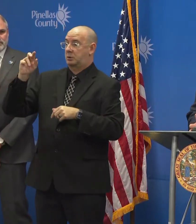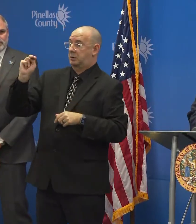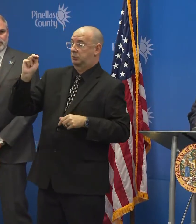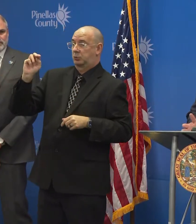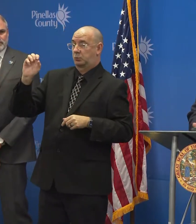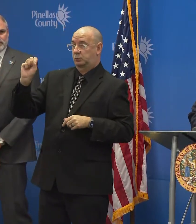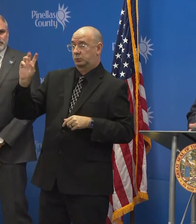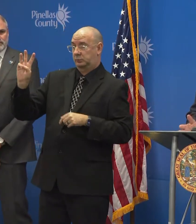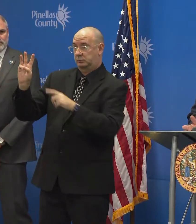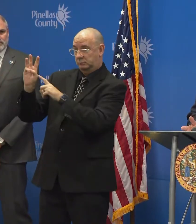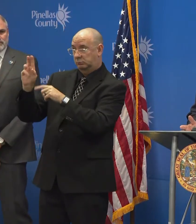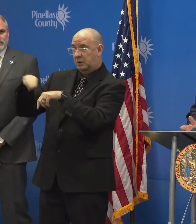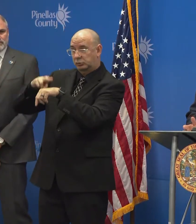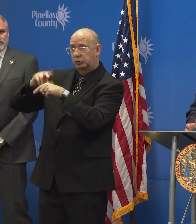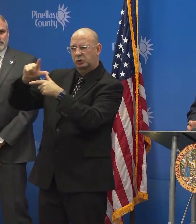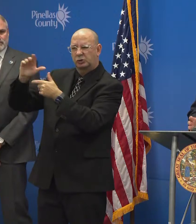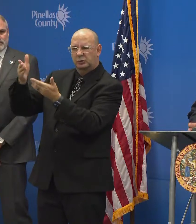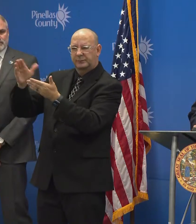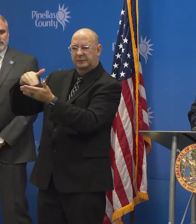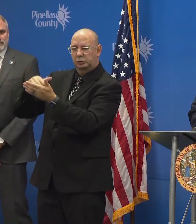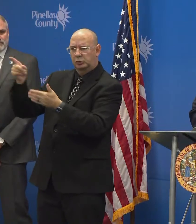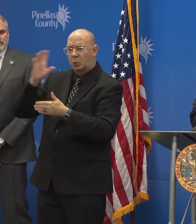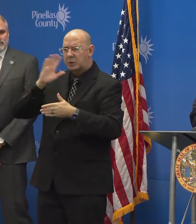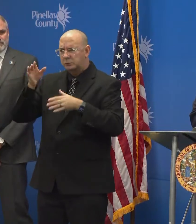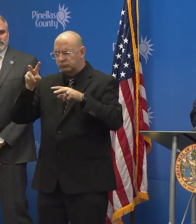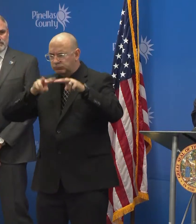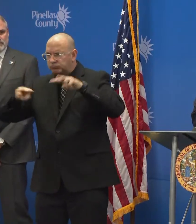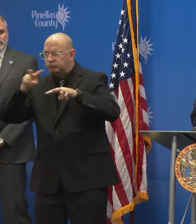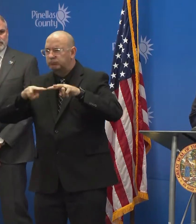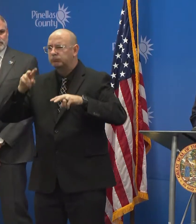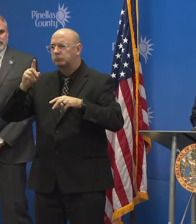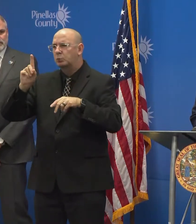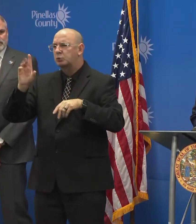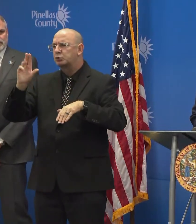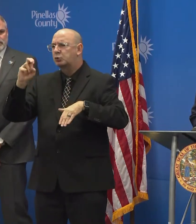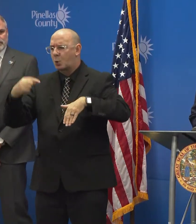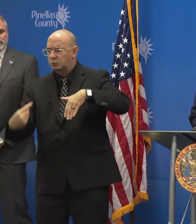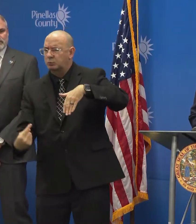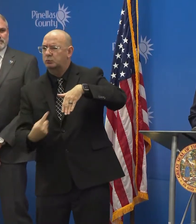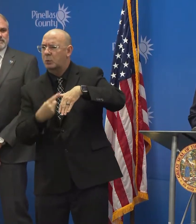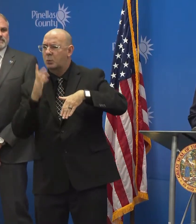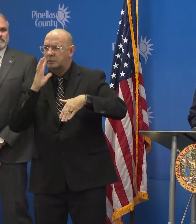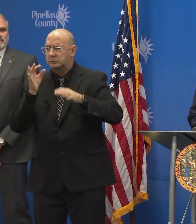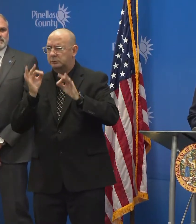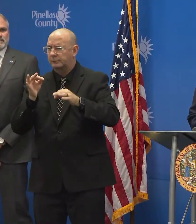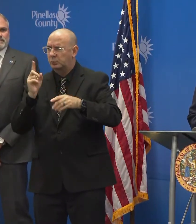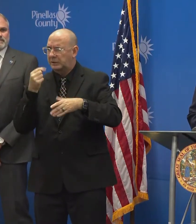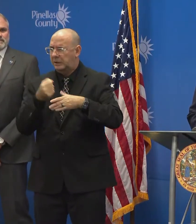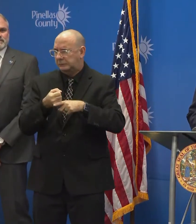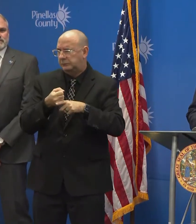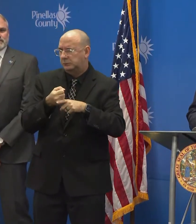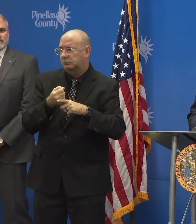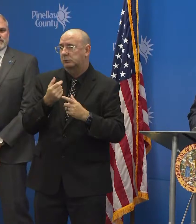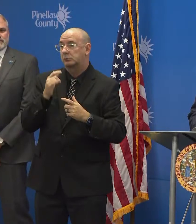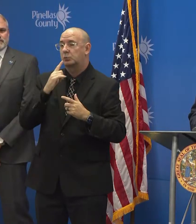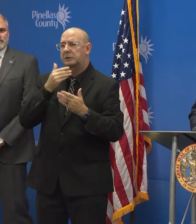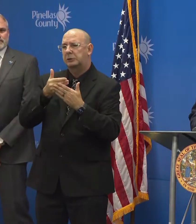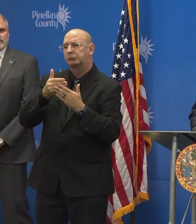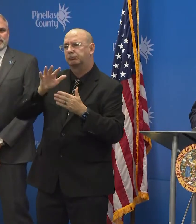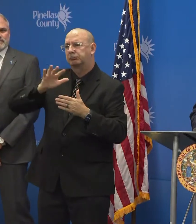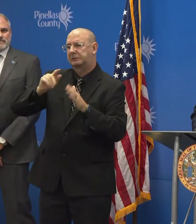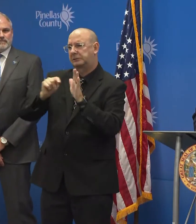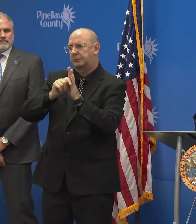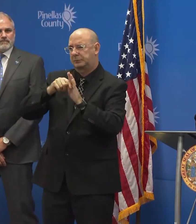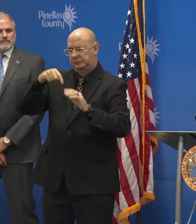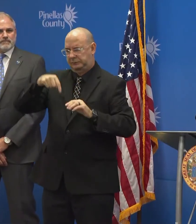adjust the track one way or another. Even if the track is off the coast of Tampa, St. Pete, you're still looking